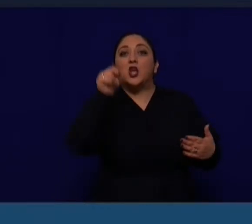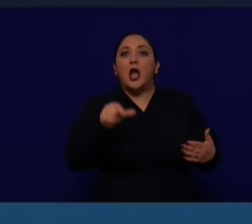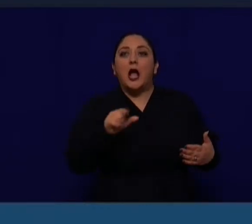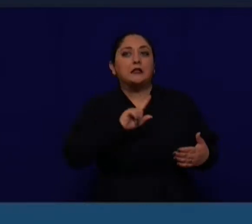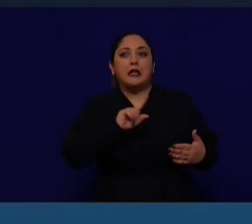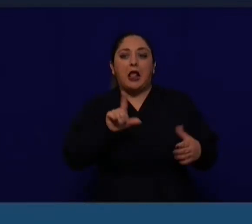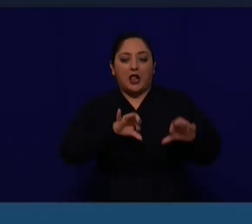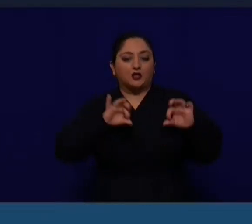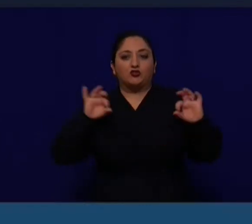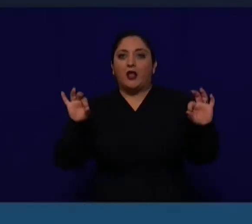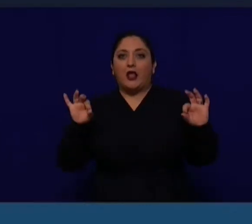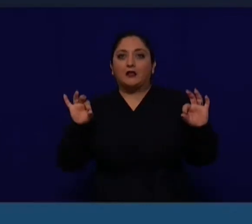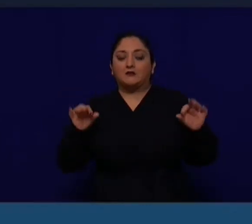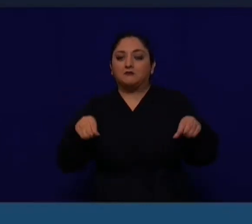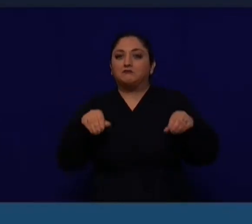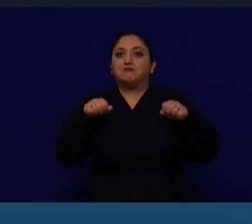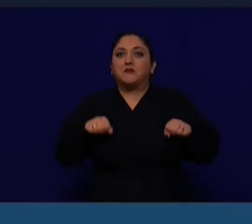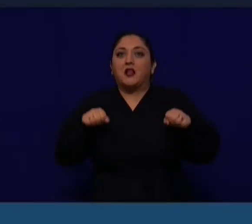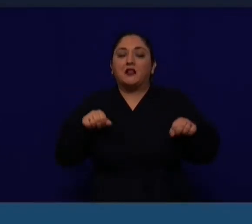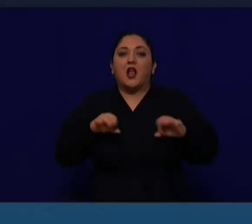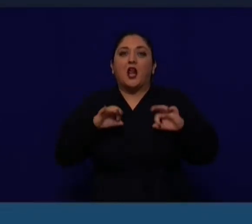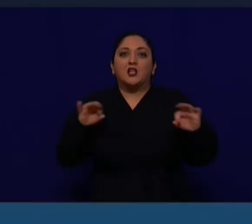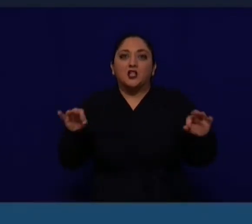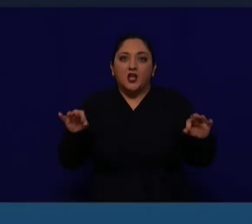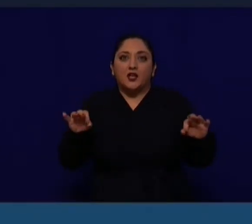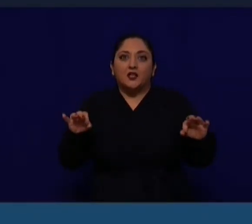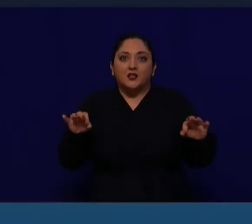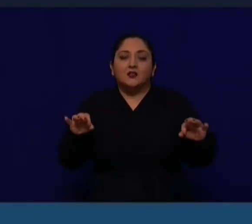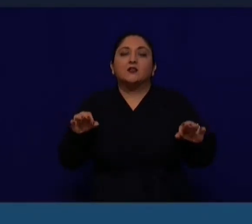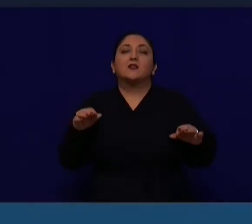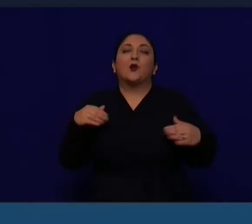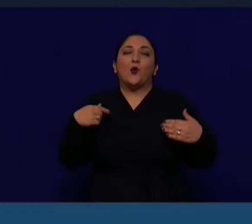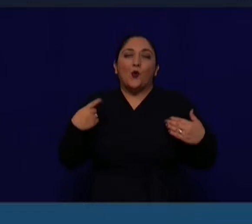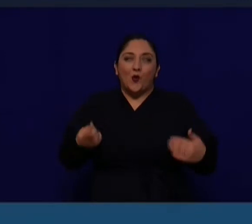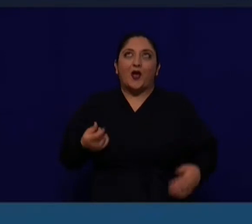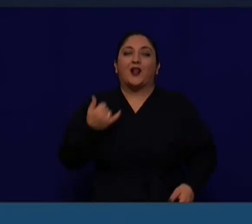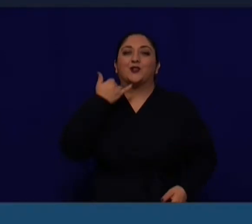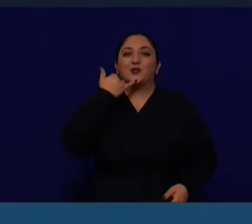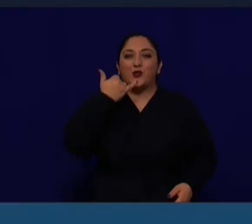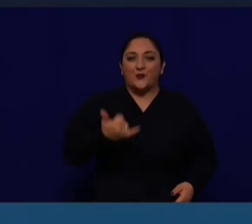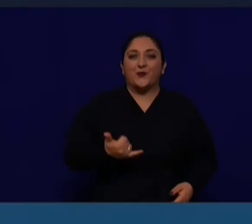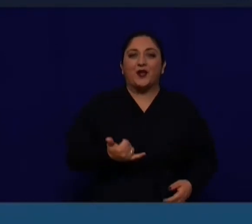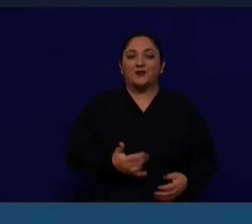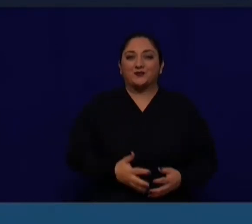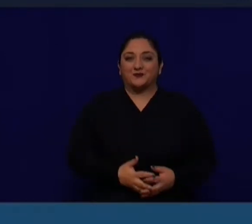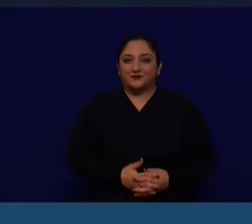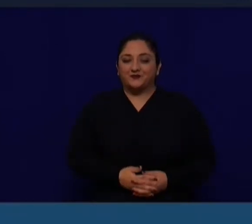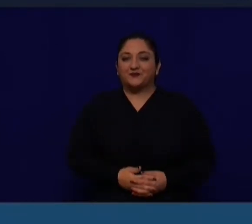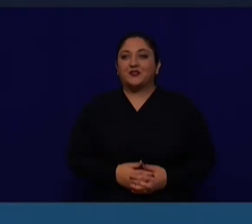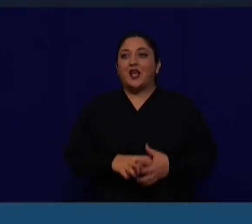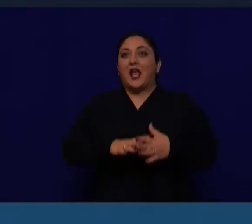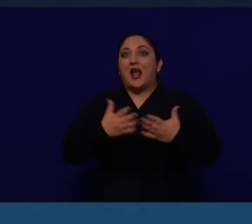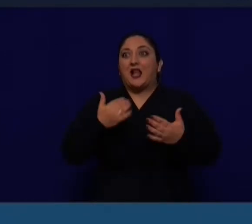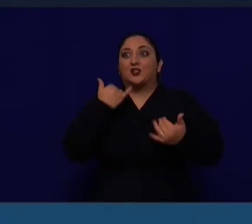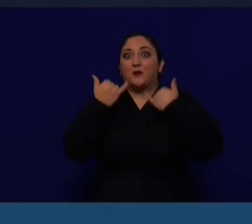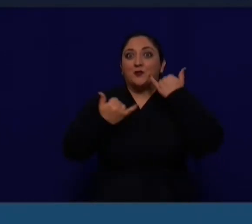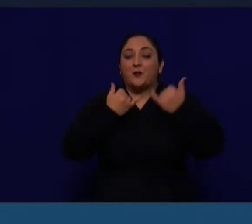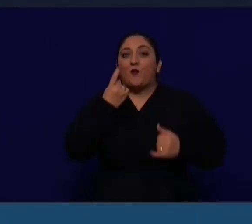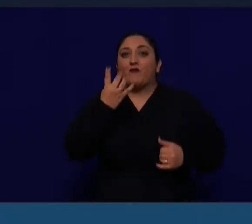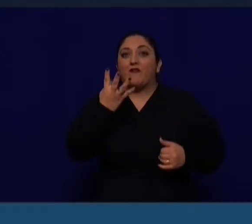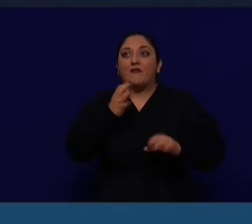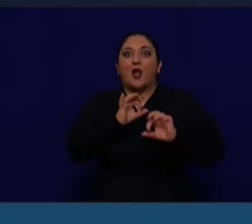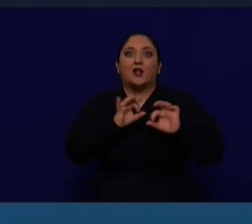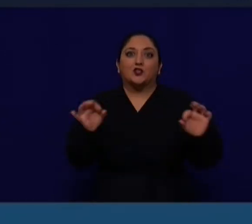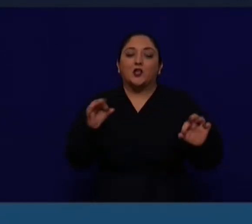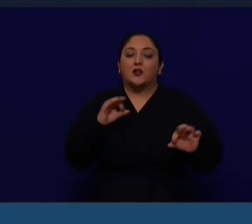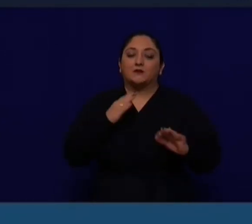tkun vulnerabbli u ma rċivejtx litra għal xi raġuni, u mbagħad dak huwa żmien meta intom iċċemplunna biex aħna naraw x'kienet